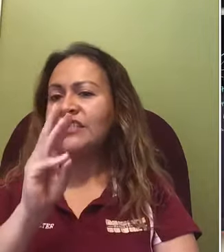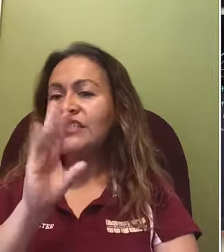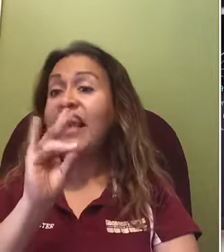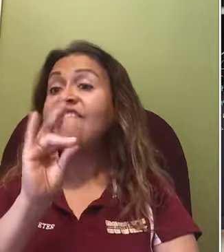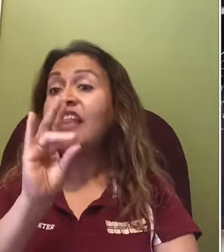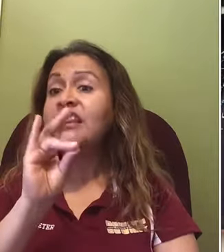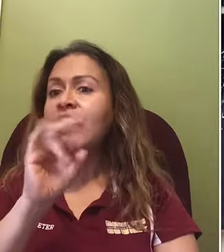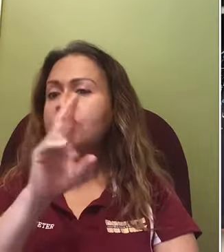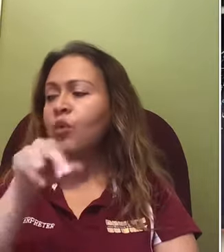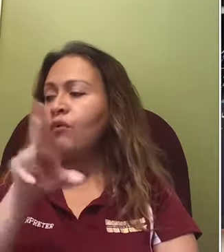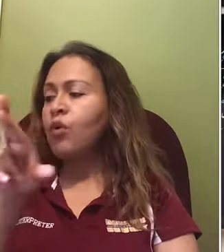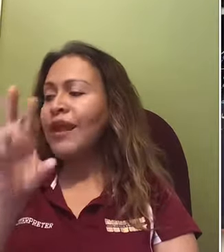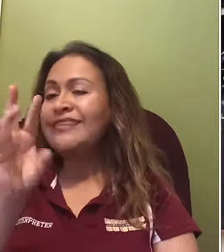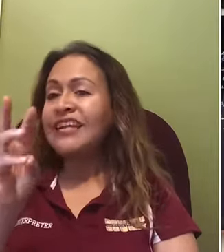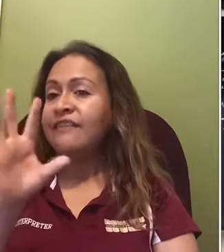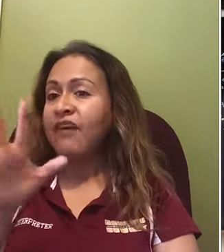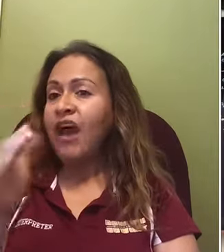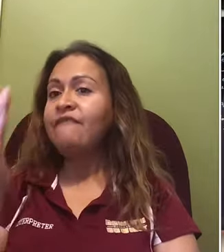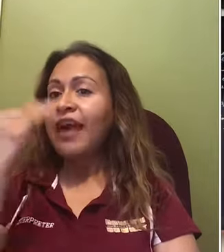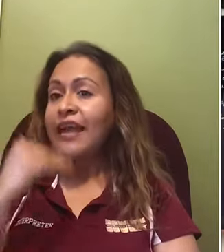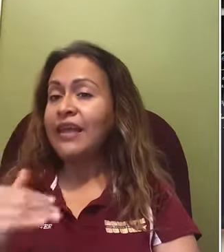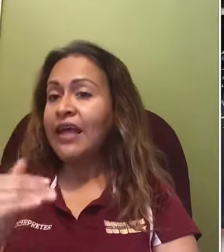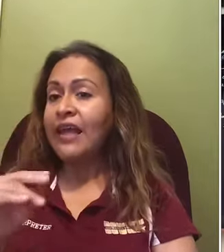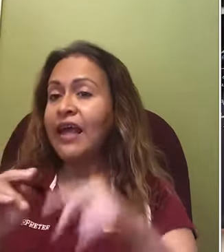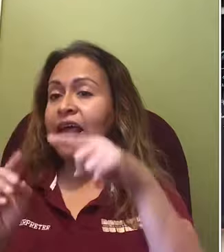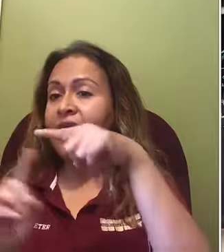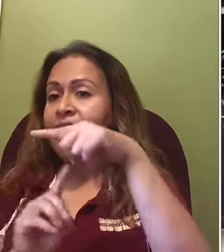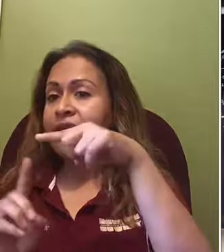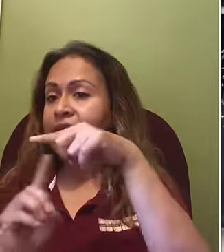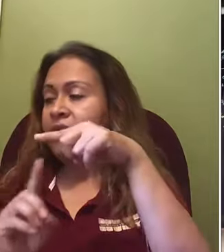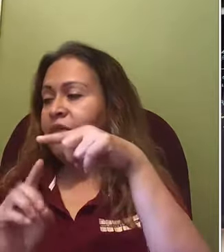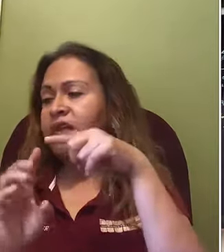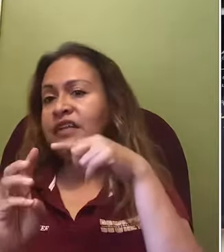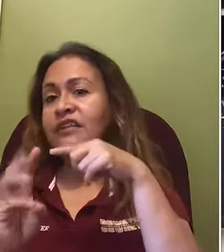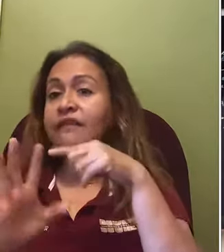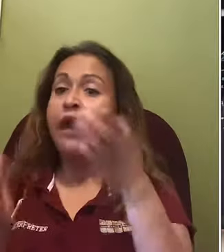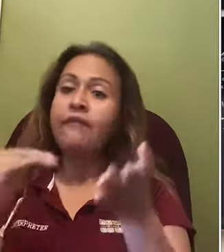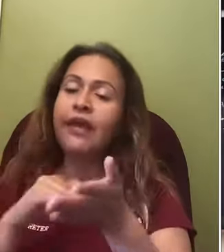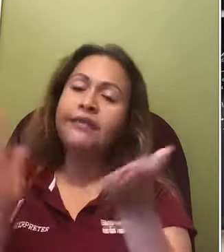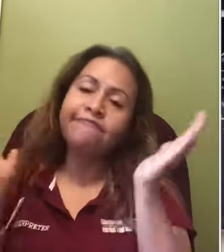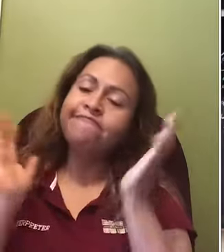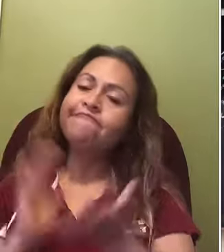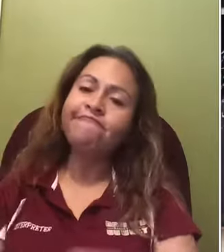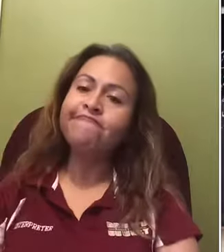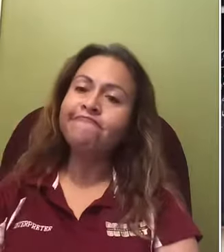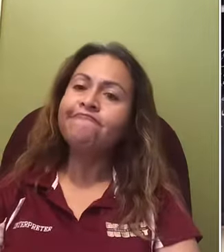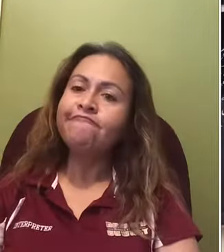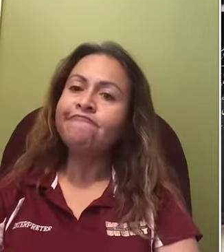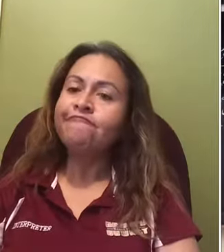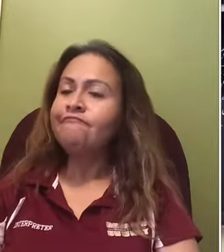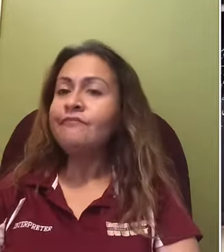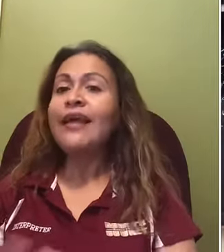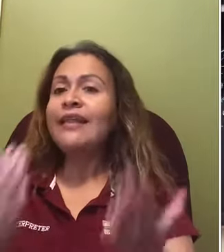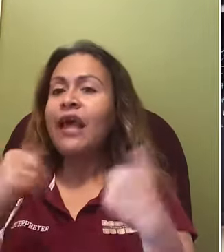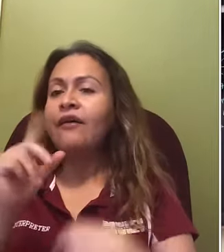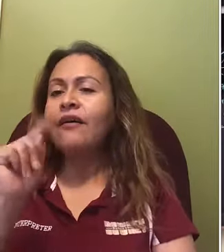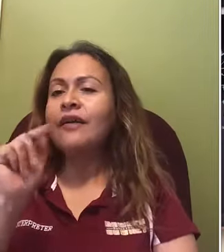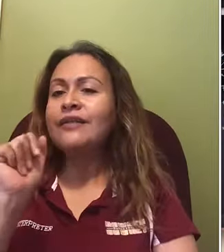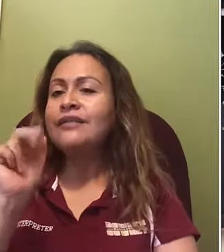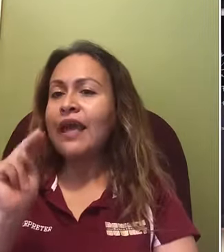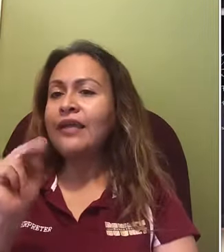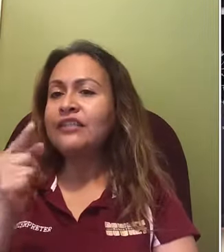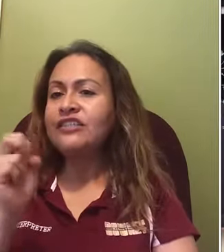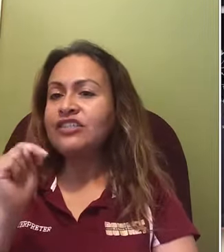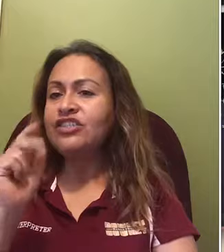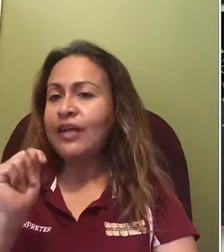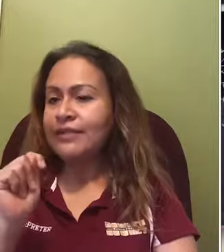of 65, and in the denominator we will get just 65 again. Now let's do tangent. Let